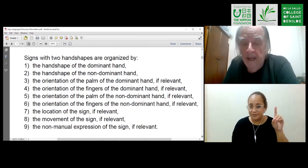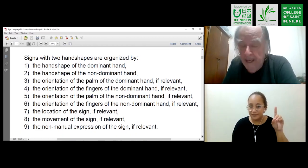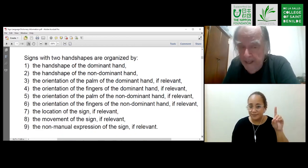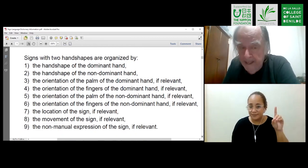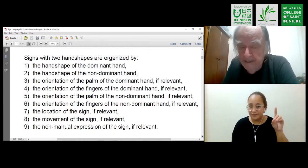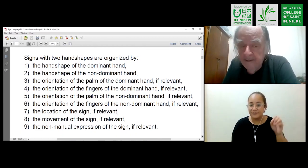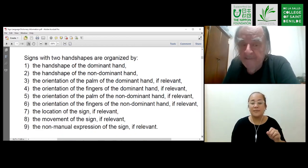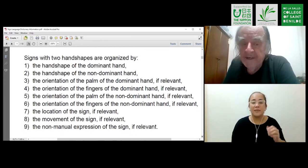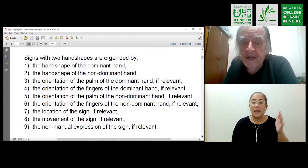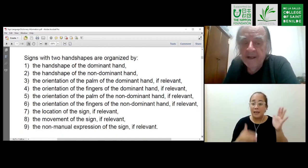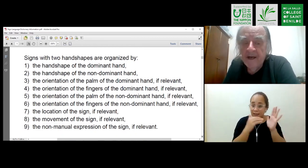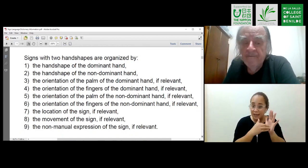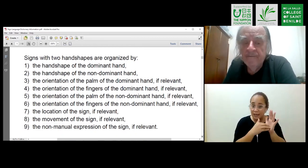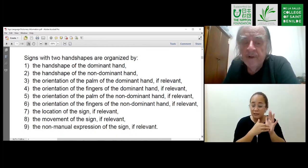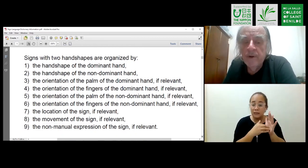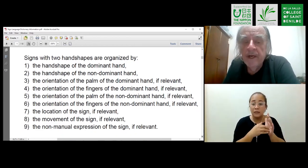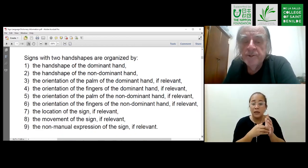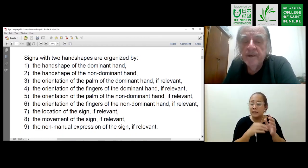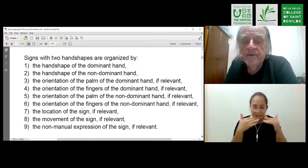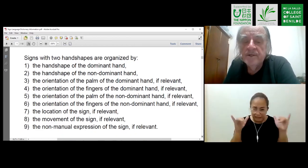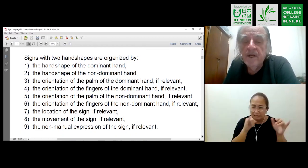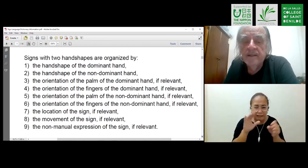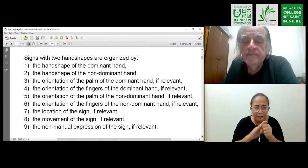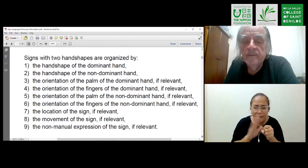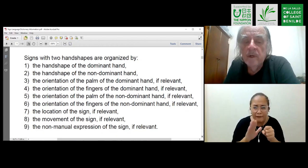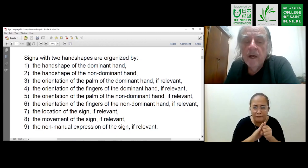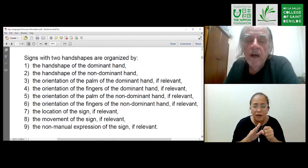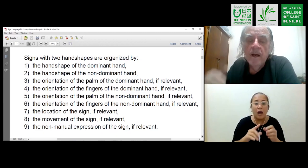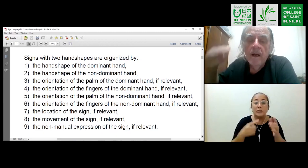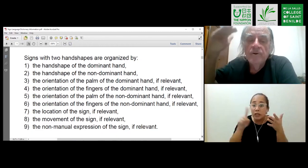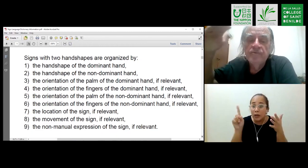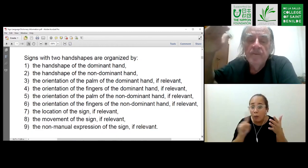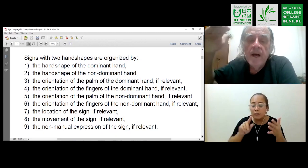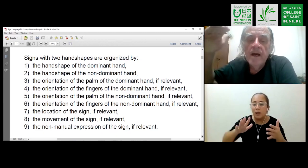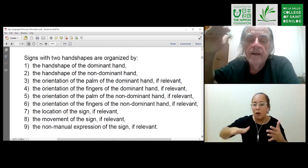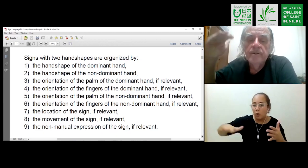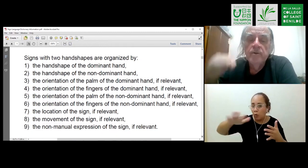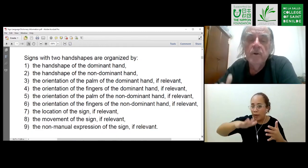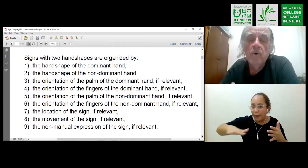And again, if that's not enough, the location of the sign goes from higher to lower.